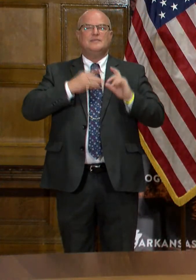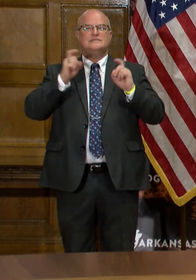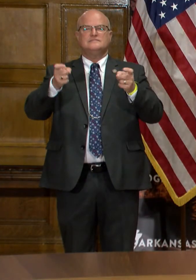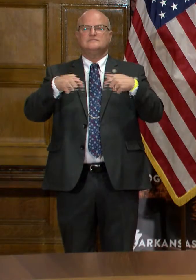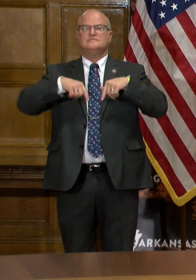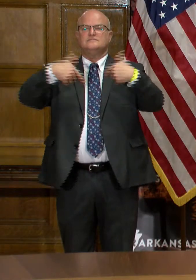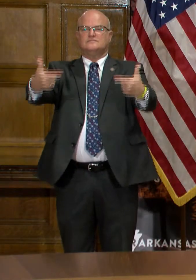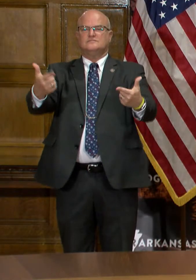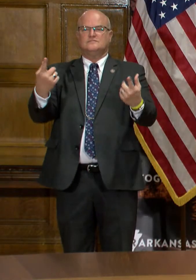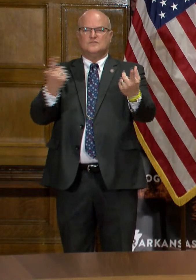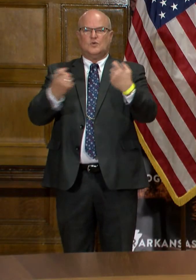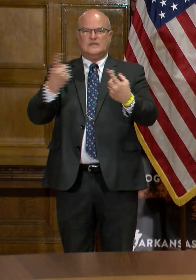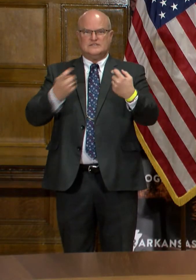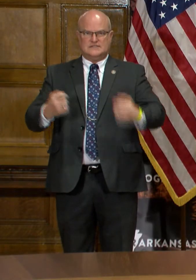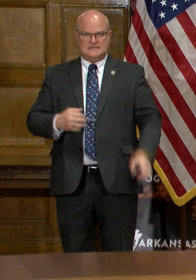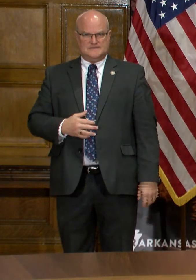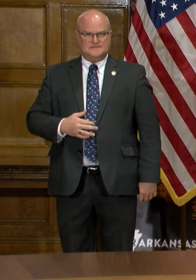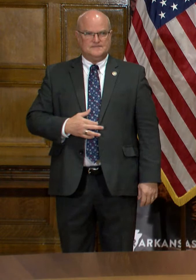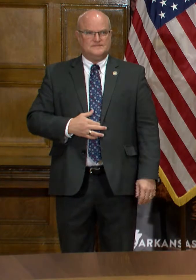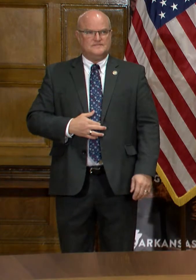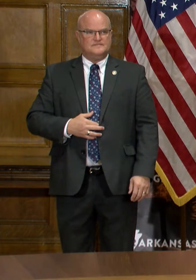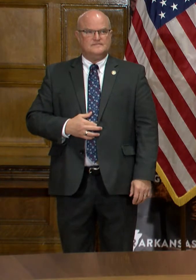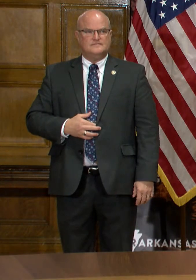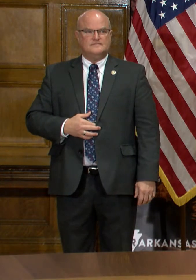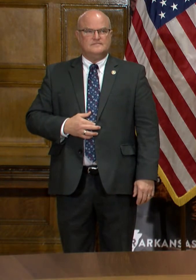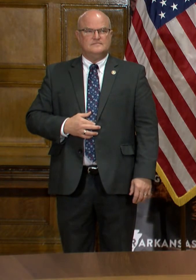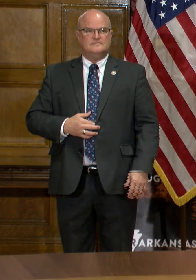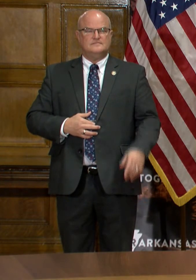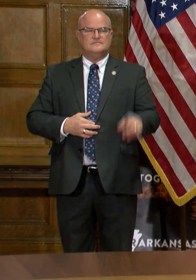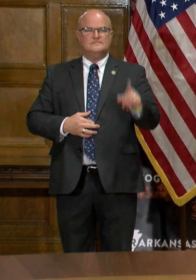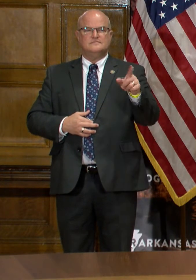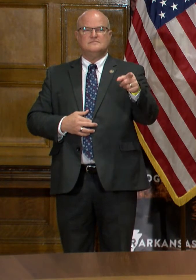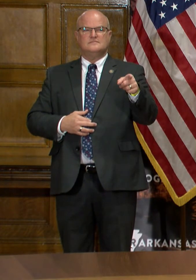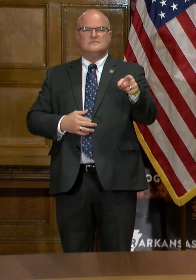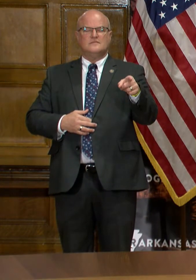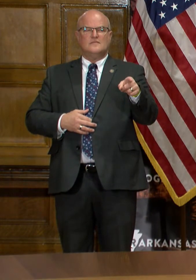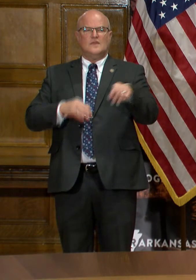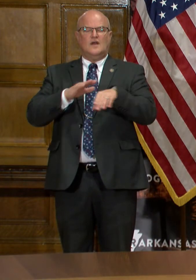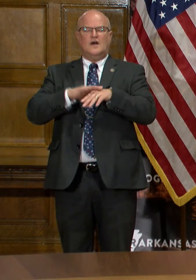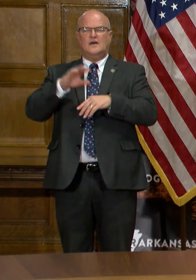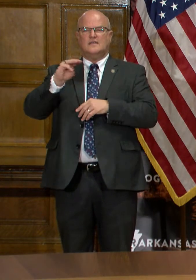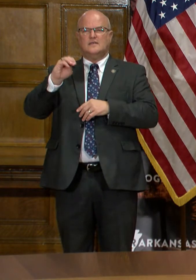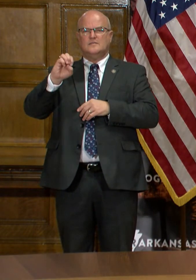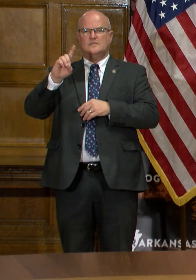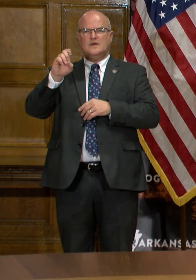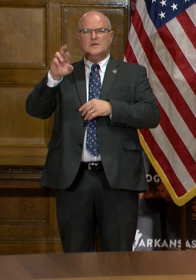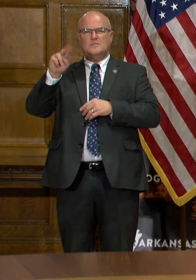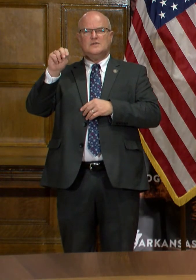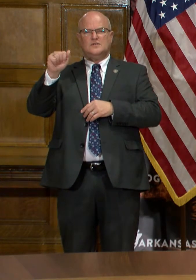open for questions. So on the Moderna vaccine,